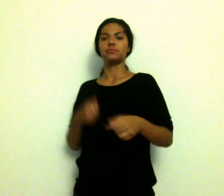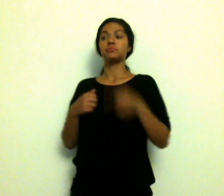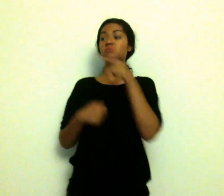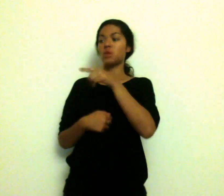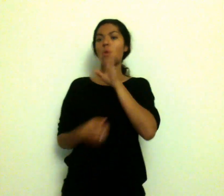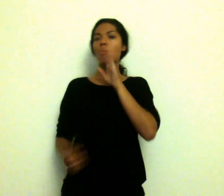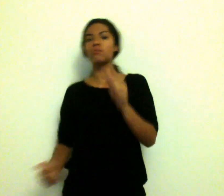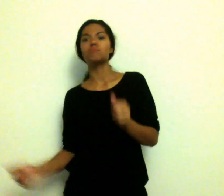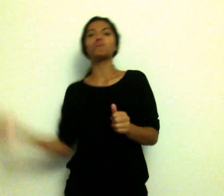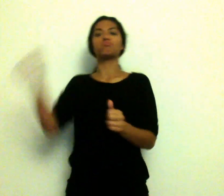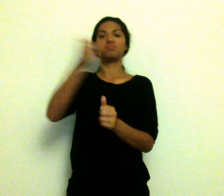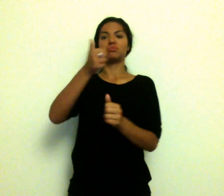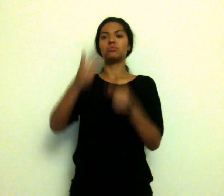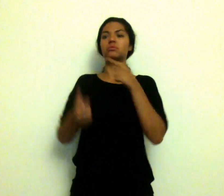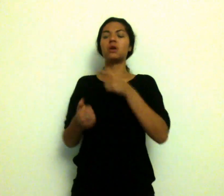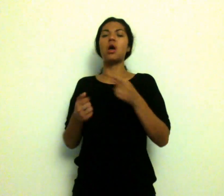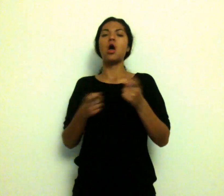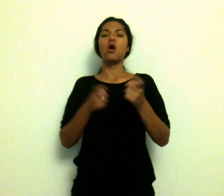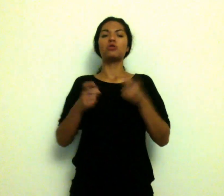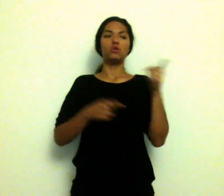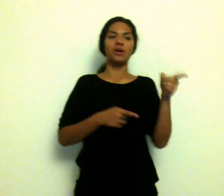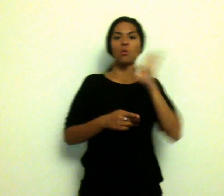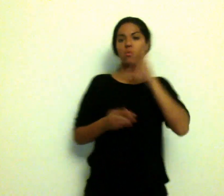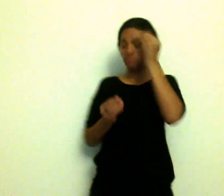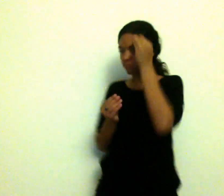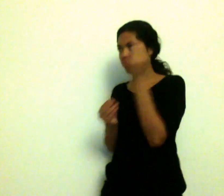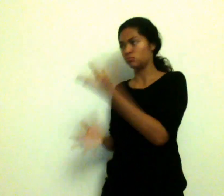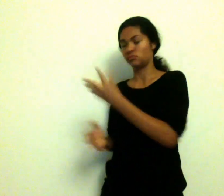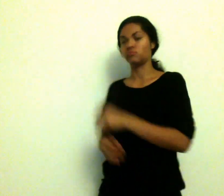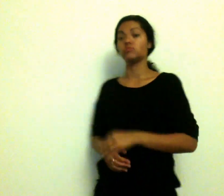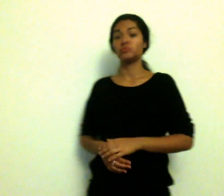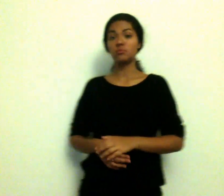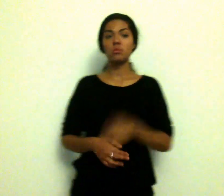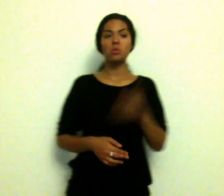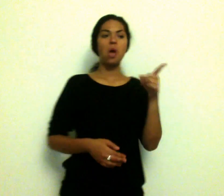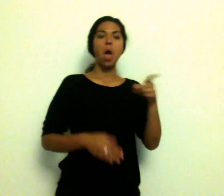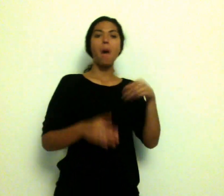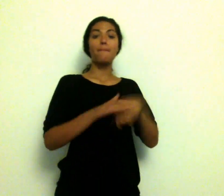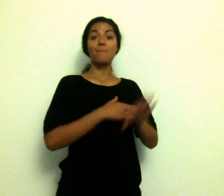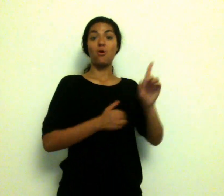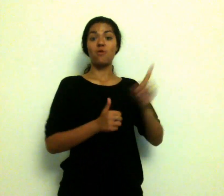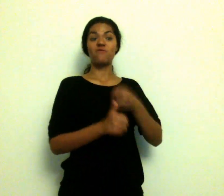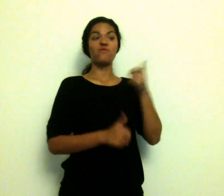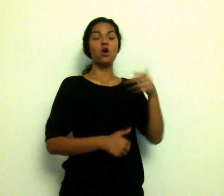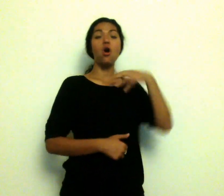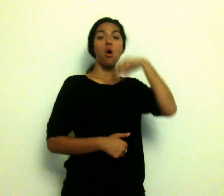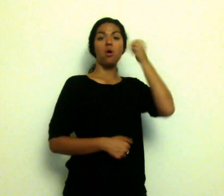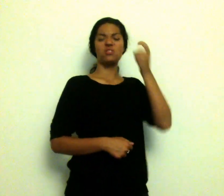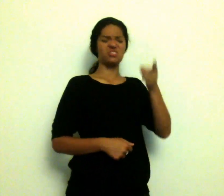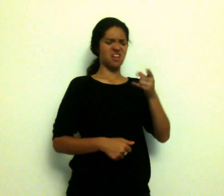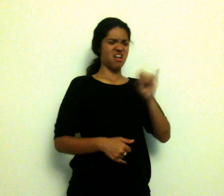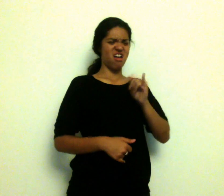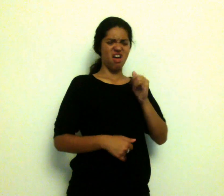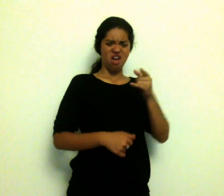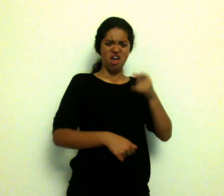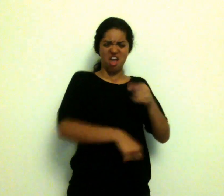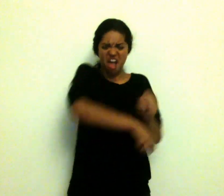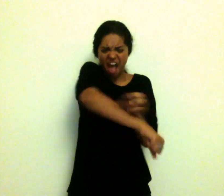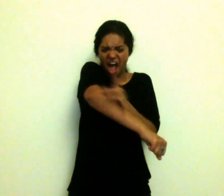was red, and his whole body was like a hairy garment, so they named him Esau. After this, his brother came out with his hand